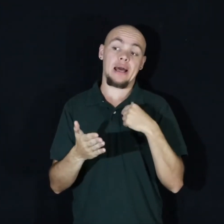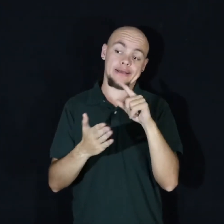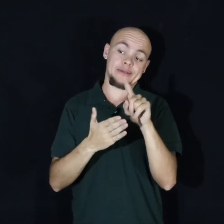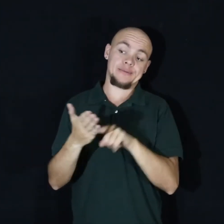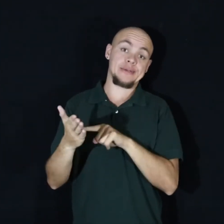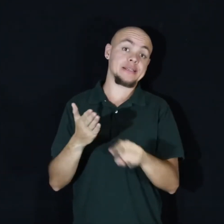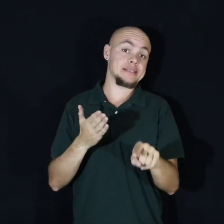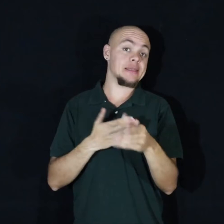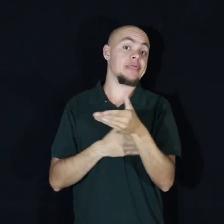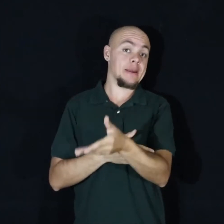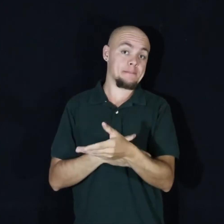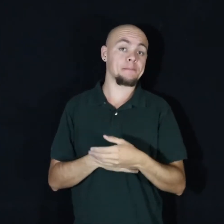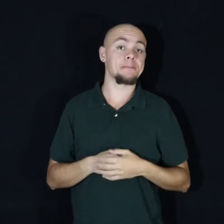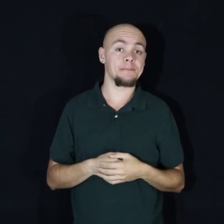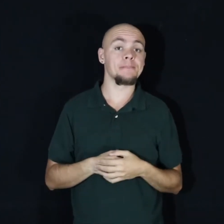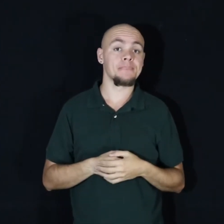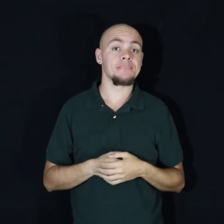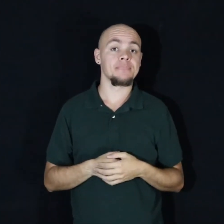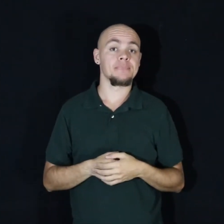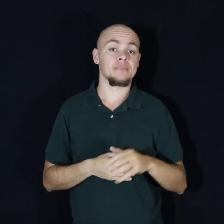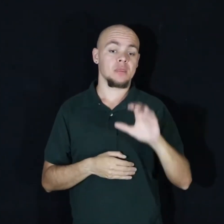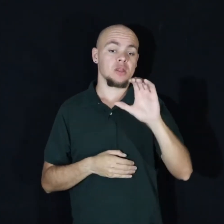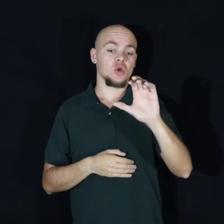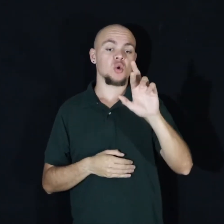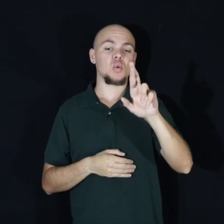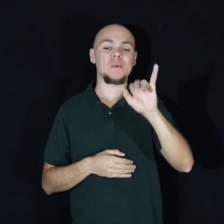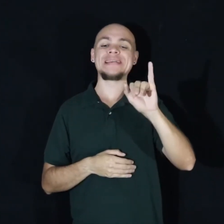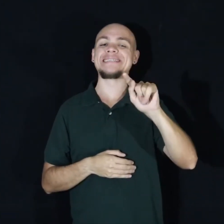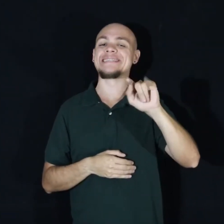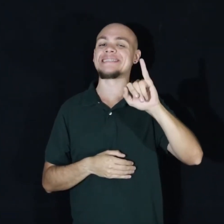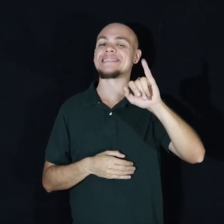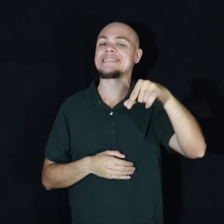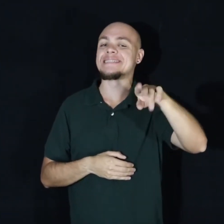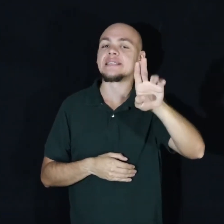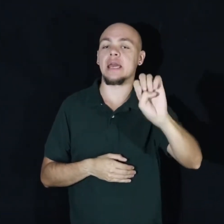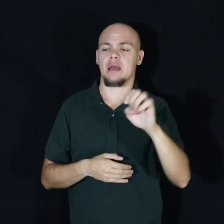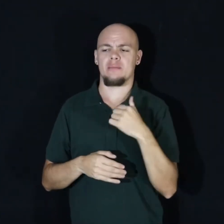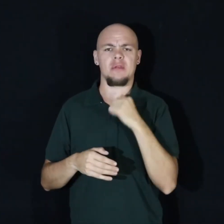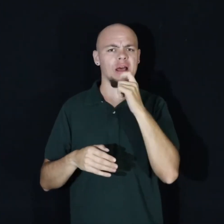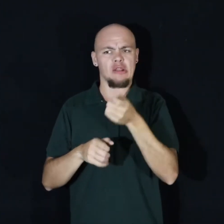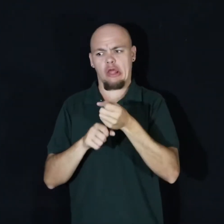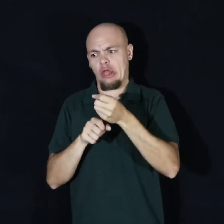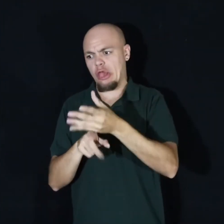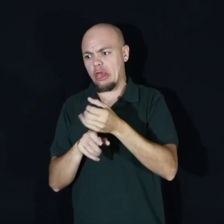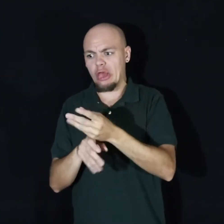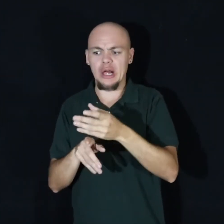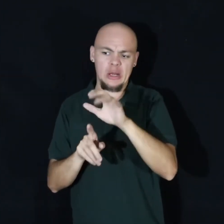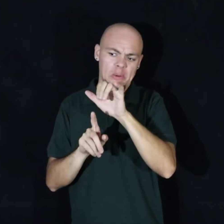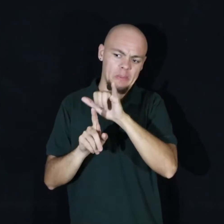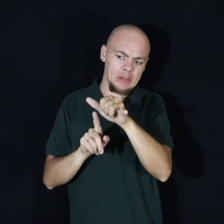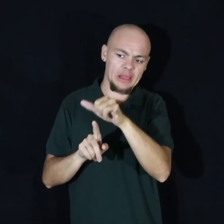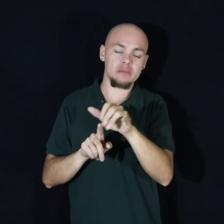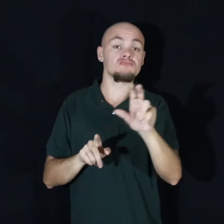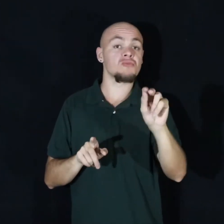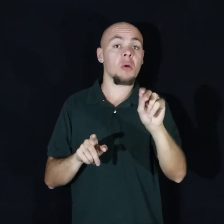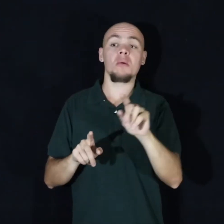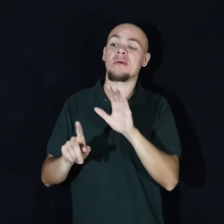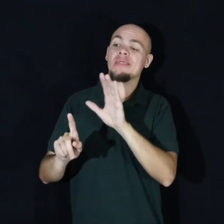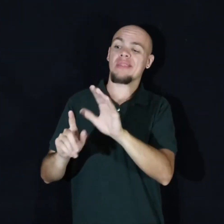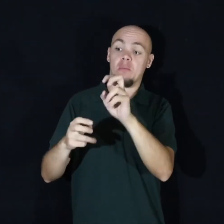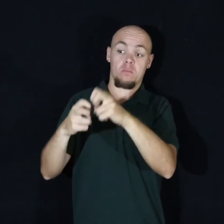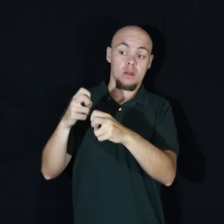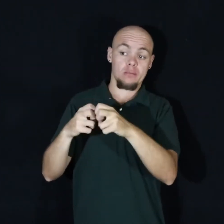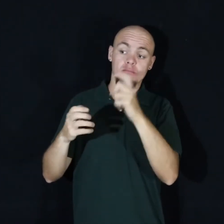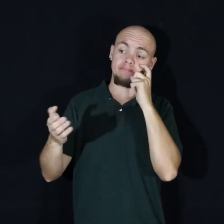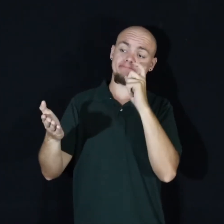why oftentimes I tend to be sort of a critique. I tend to critique what they're doing. I'm not trying to beat them up. I'm not trying to be